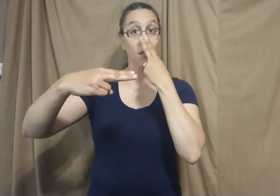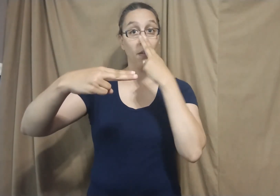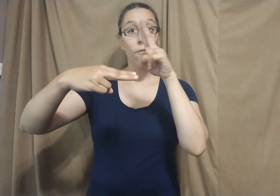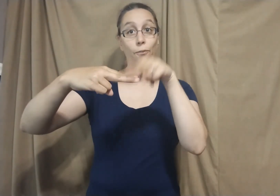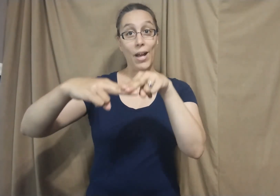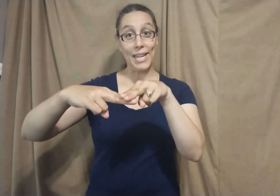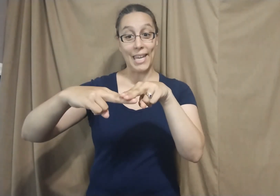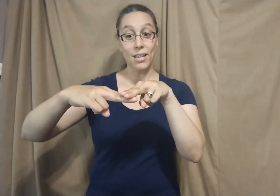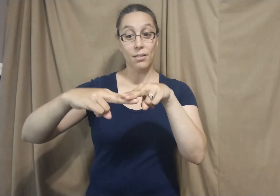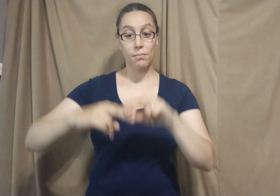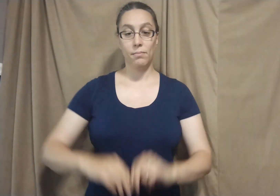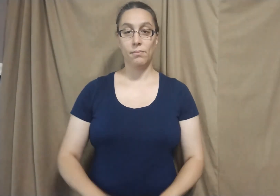funny,